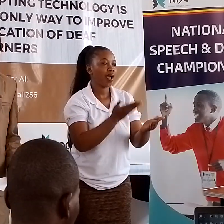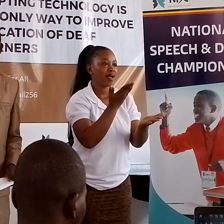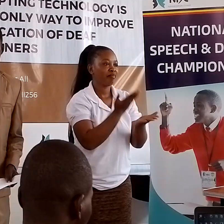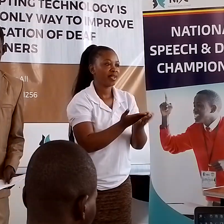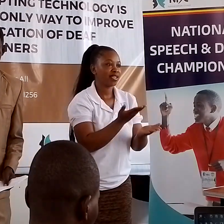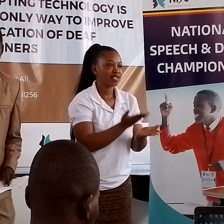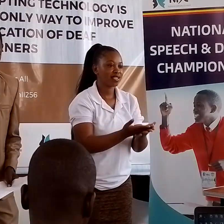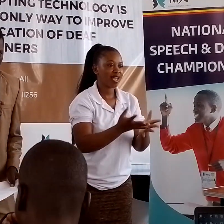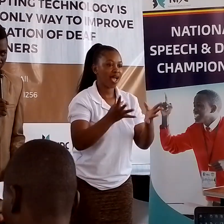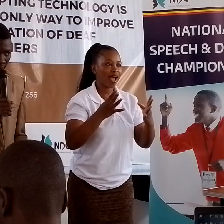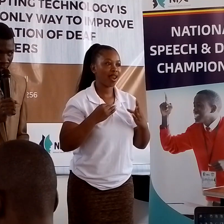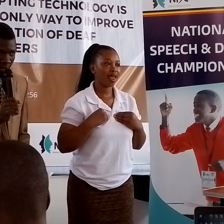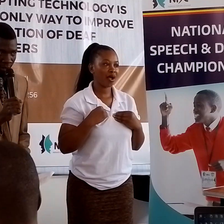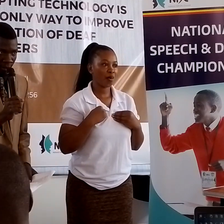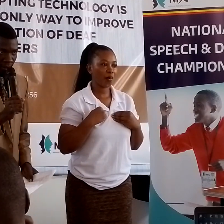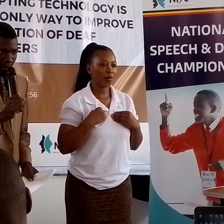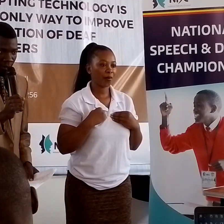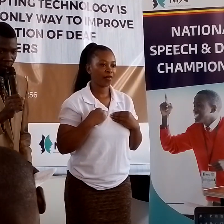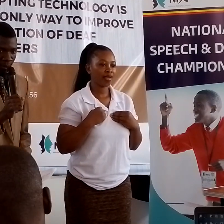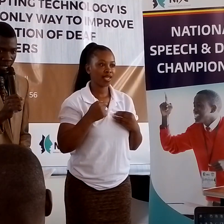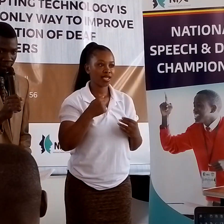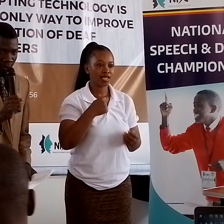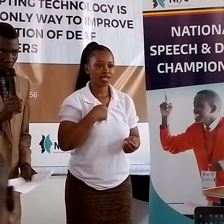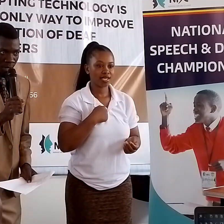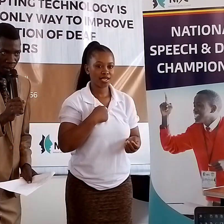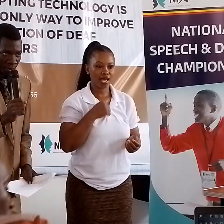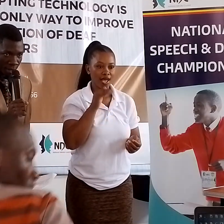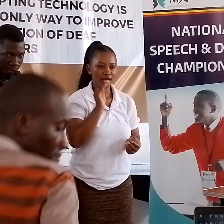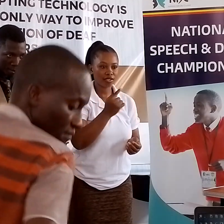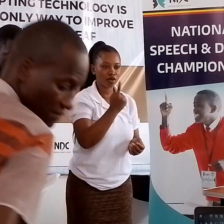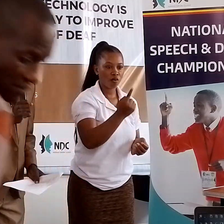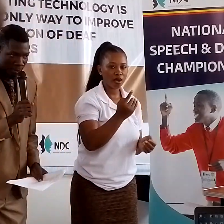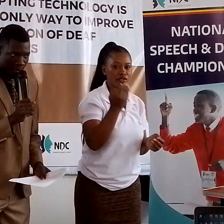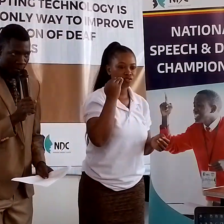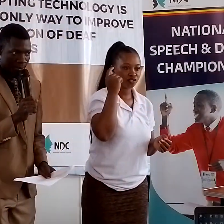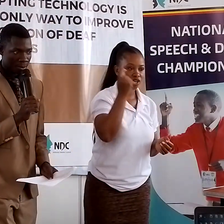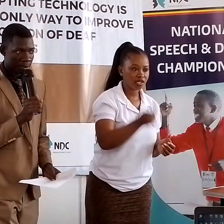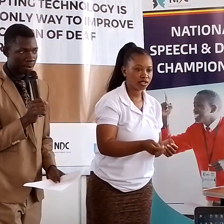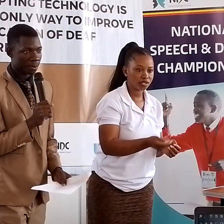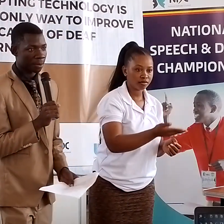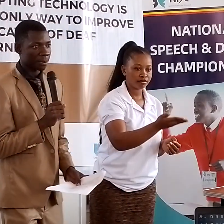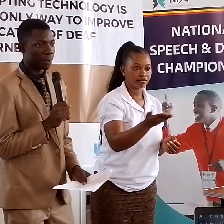Please allow me to ask one of them.